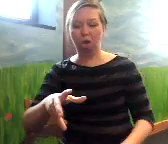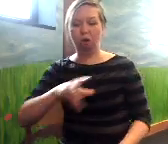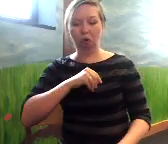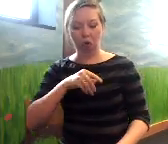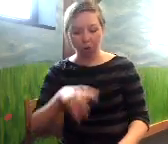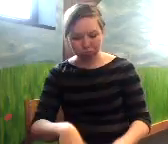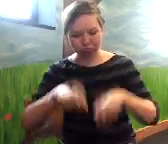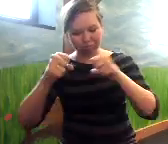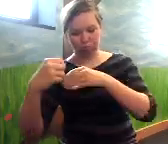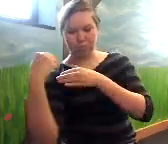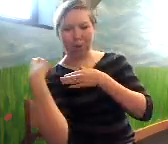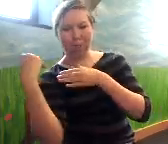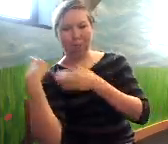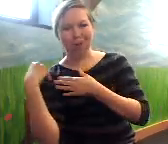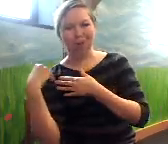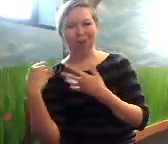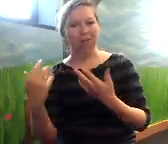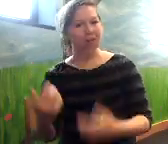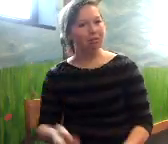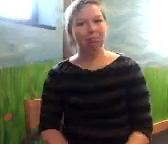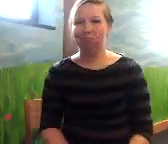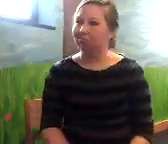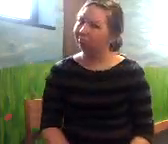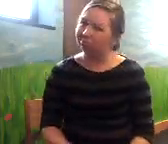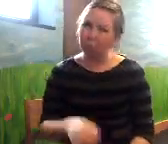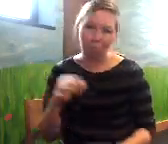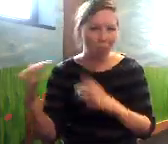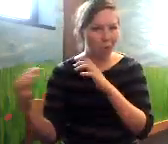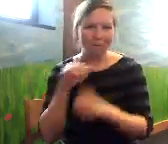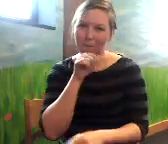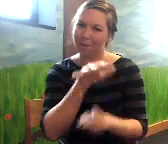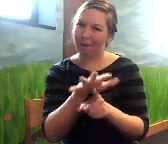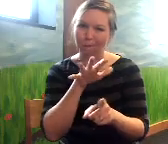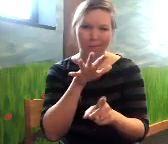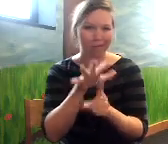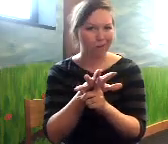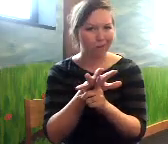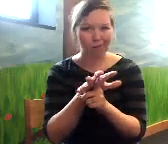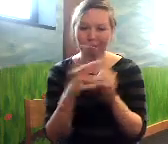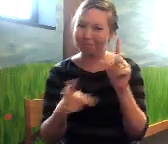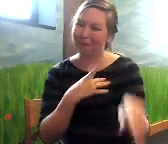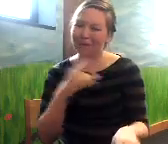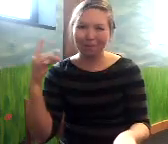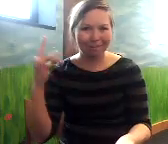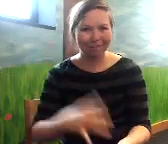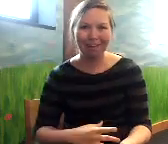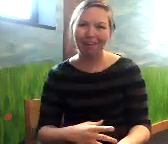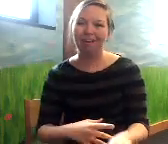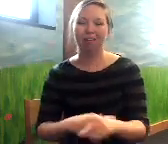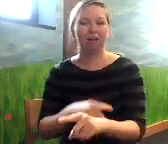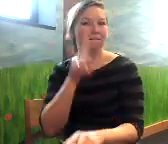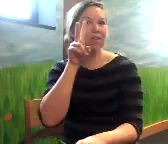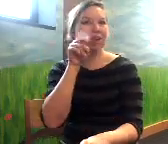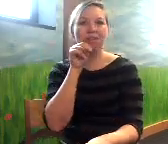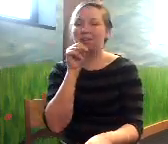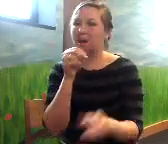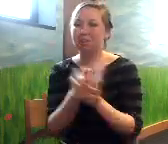reason, and we can discuss those later, of putting up a good defense against the North. And so it's in